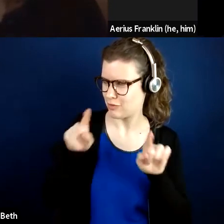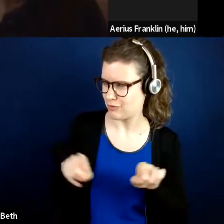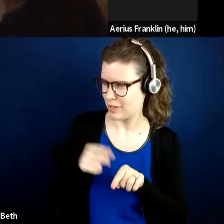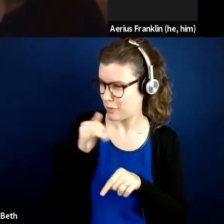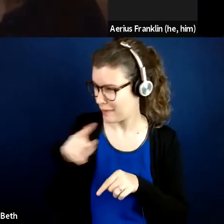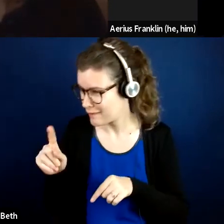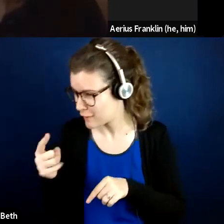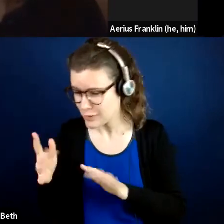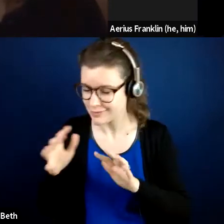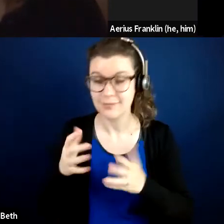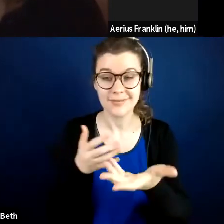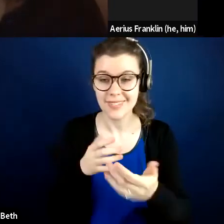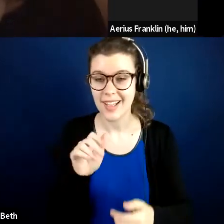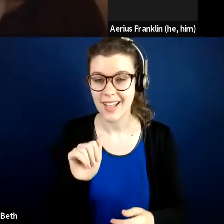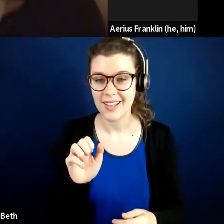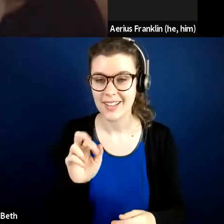So, okay, Arias, go ahead.